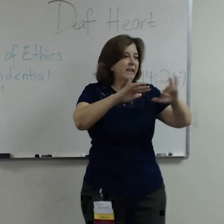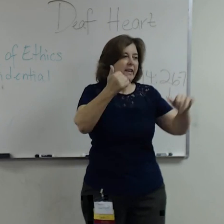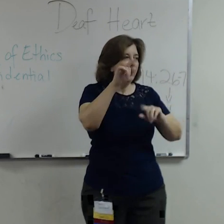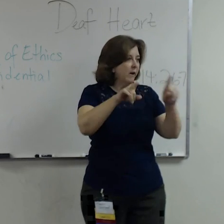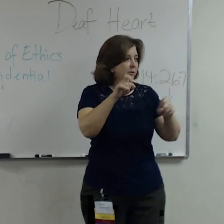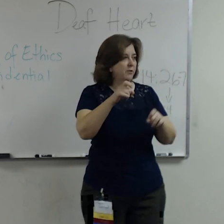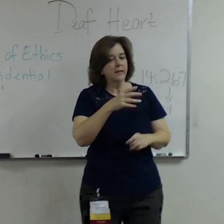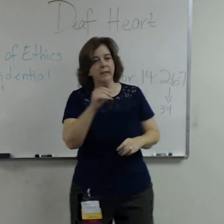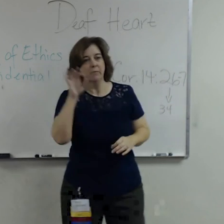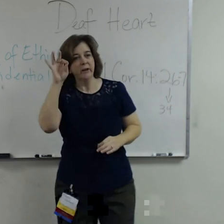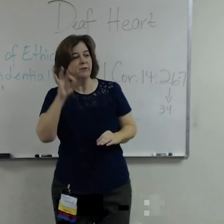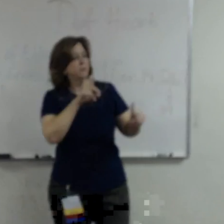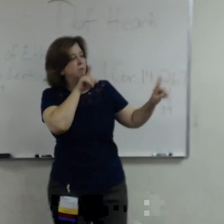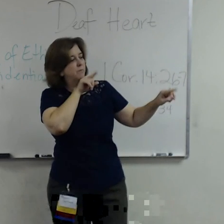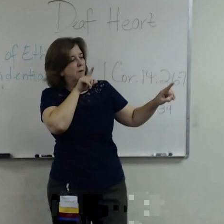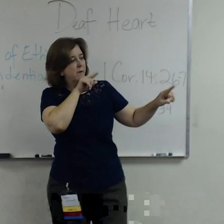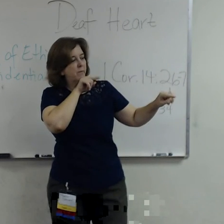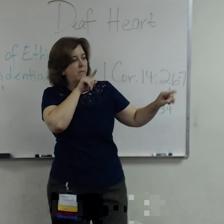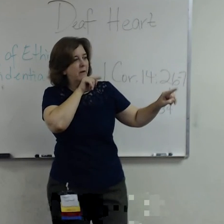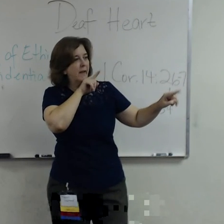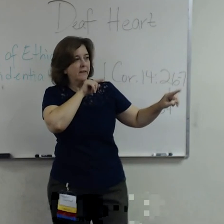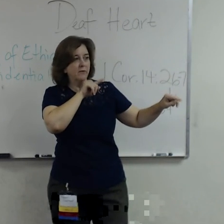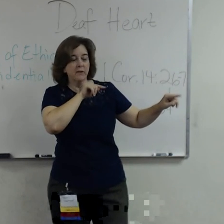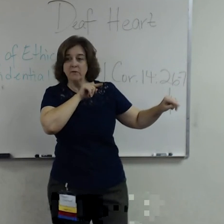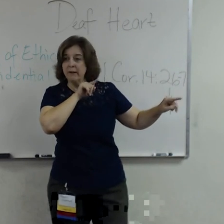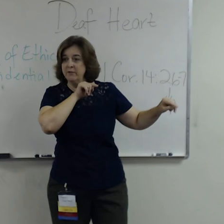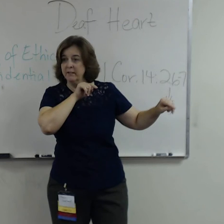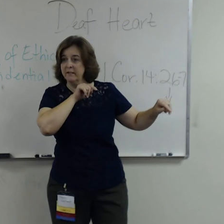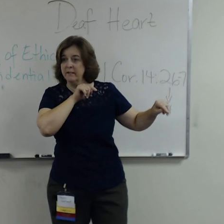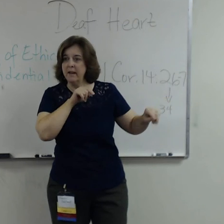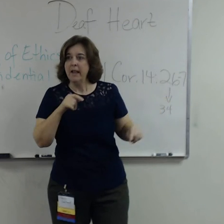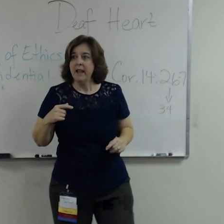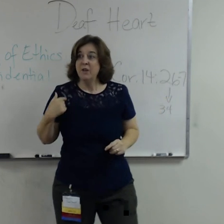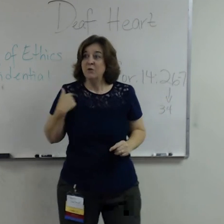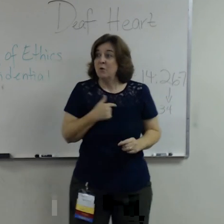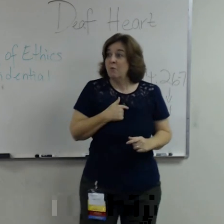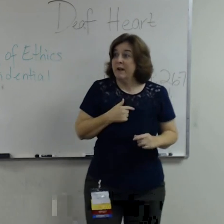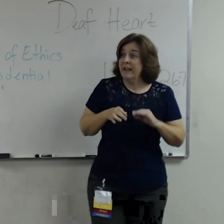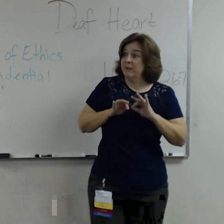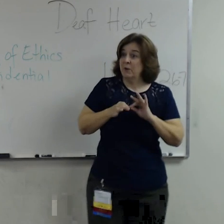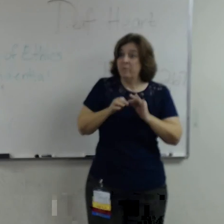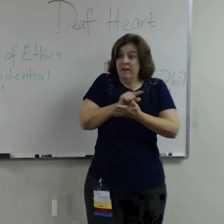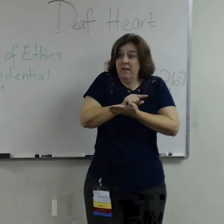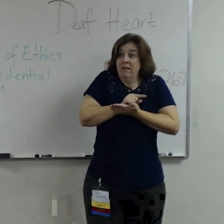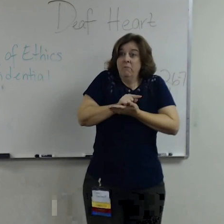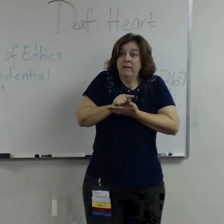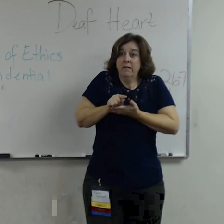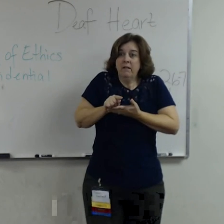any question, and the preachers just answer those questions. So we interpreted all week long,